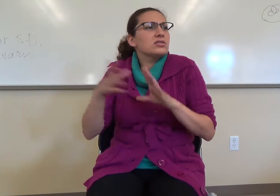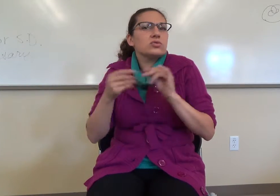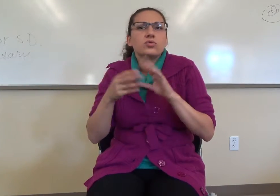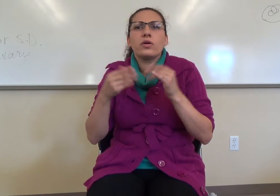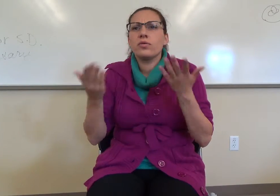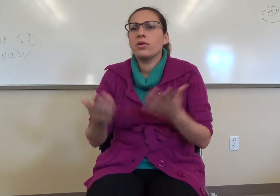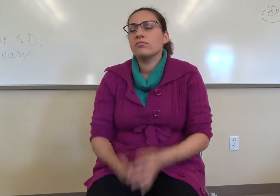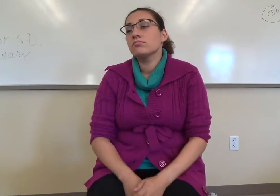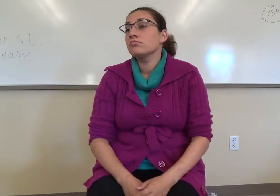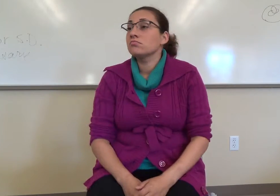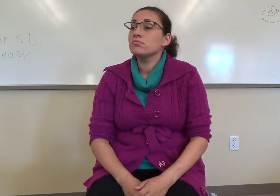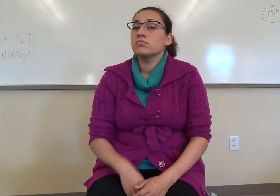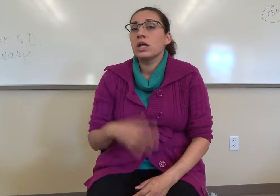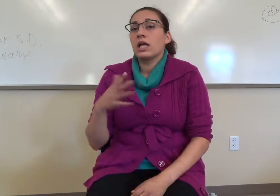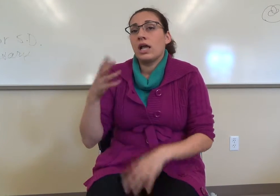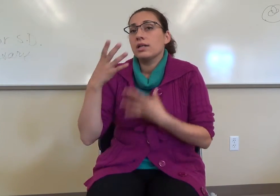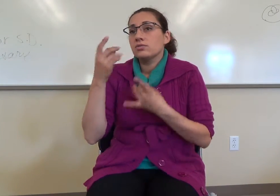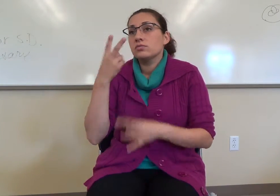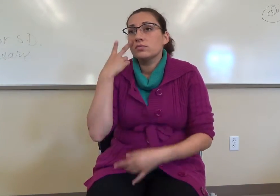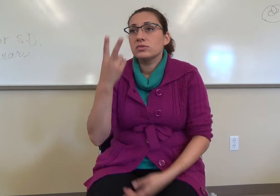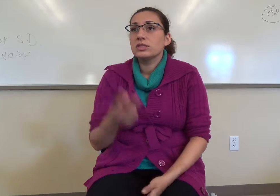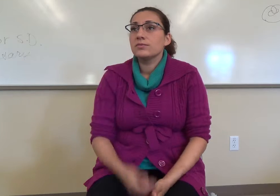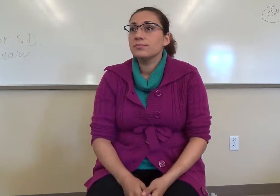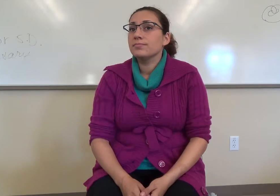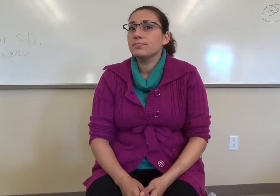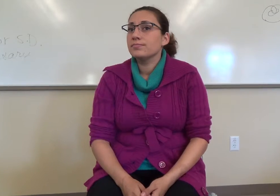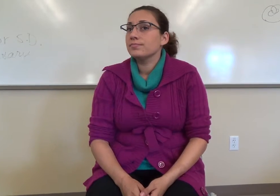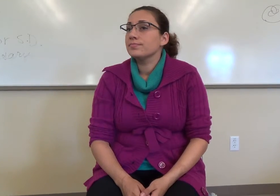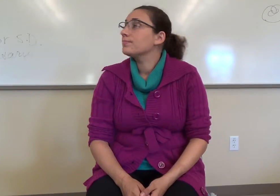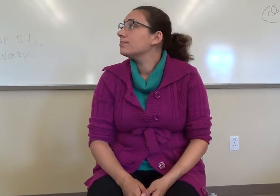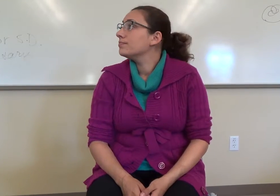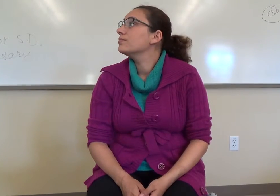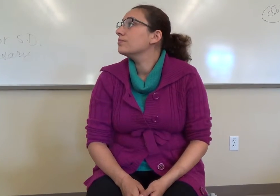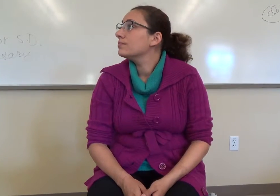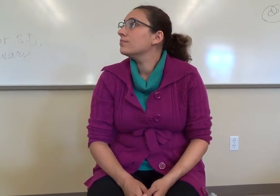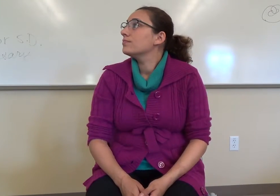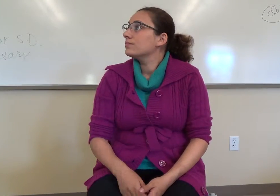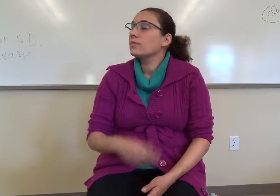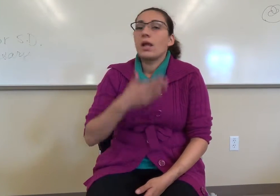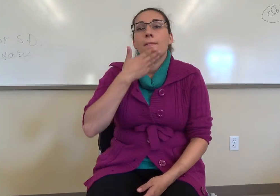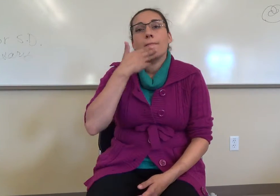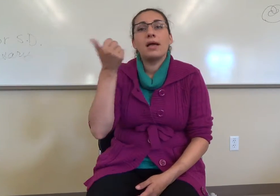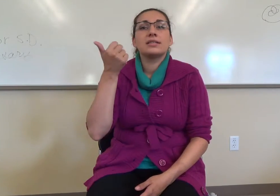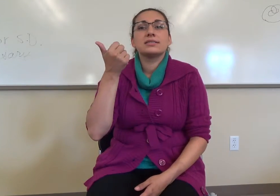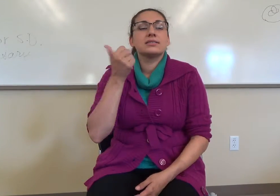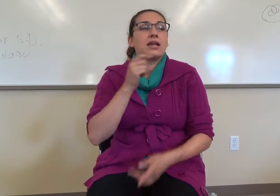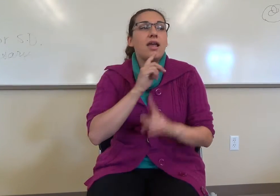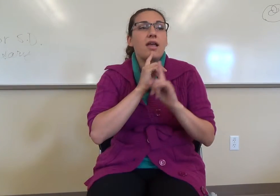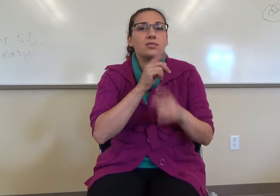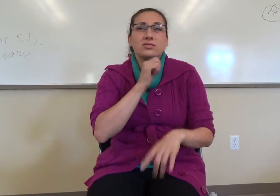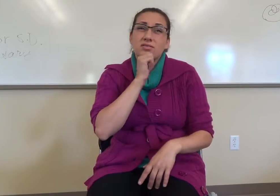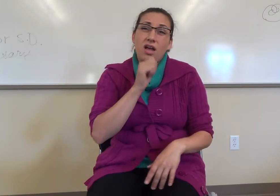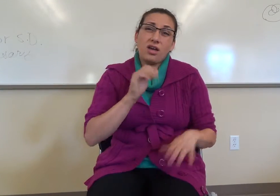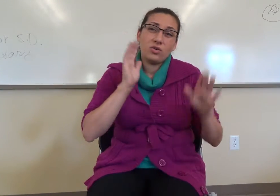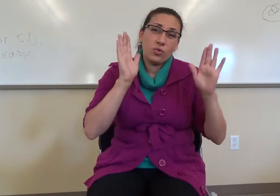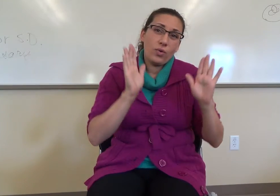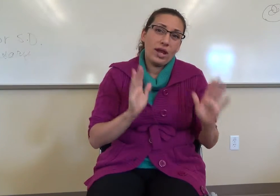out. Okay? Yeah, so these are the best answers. They're not great. This could go in